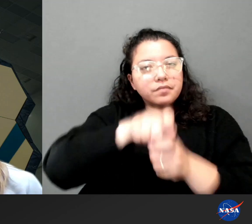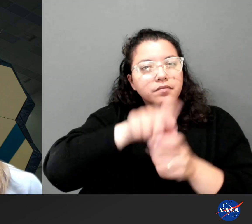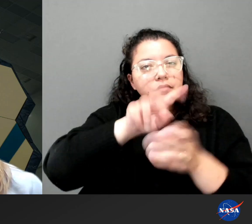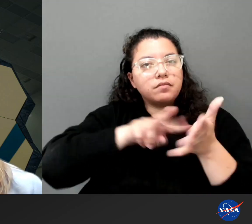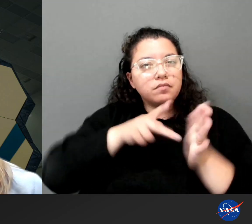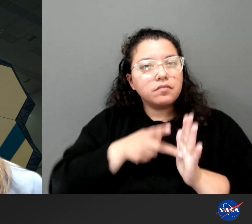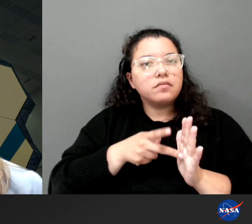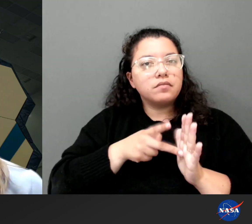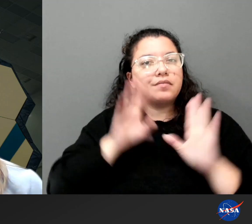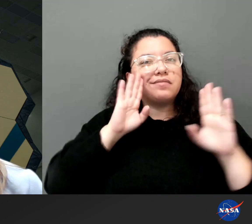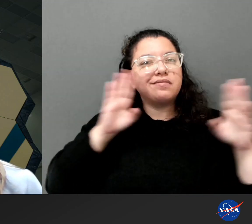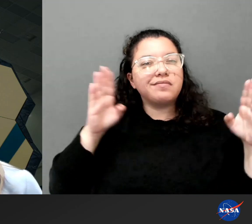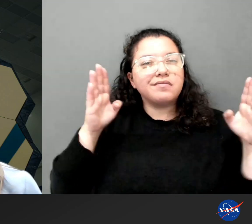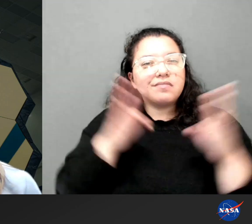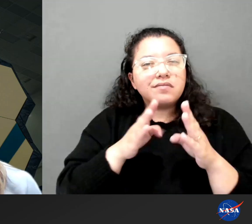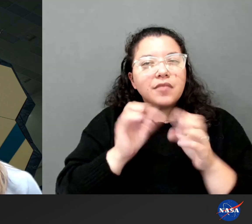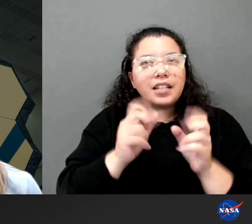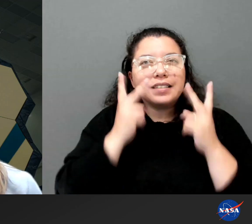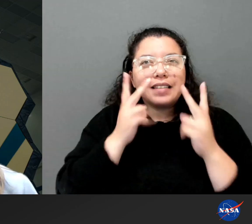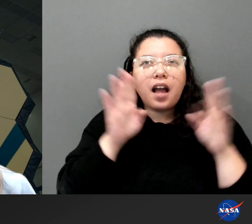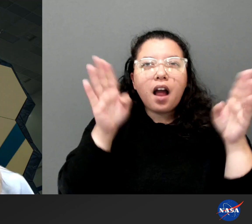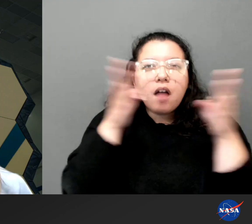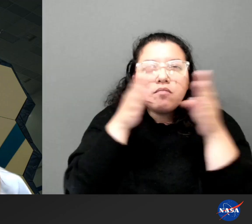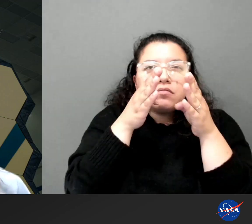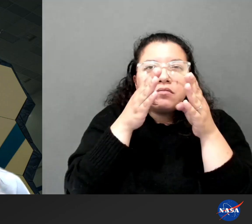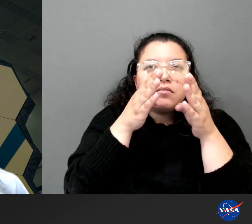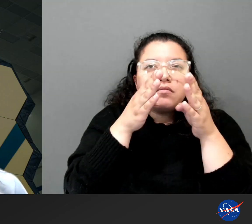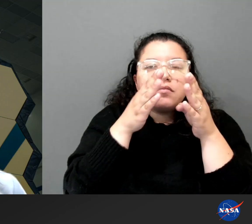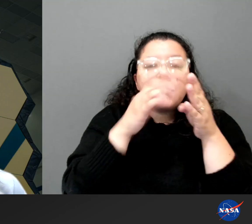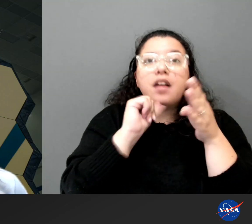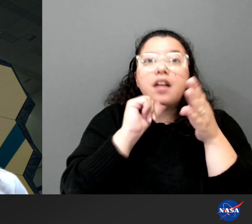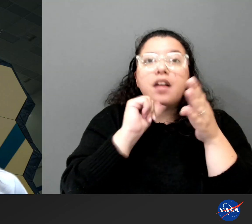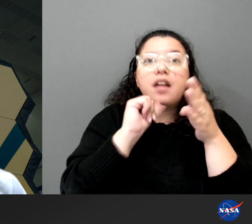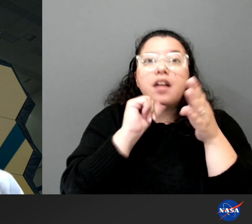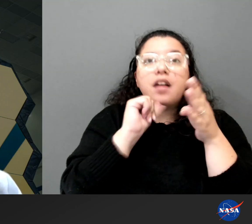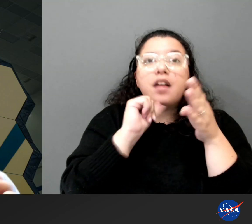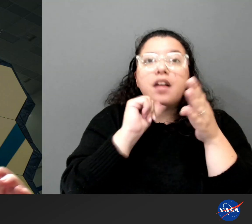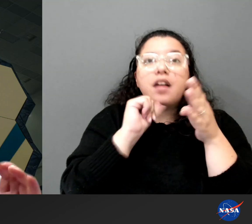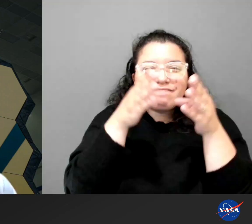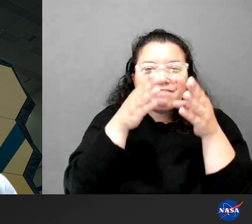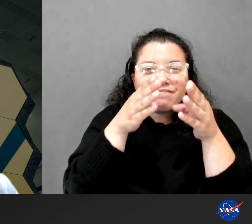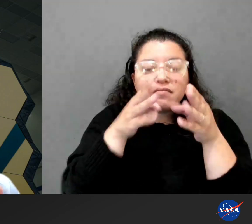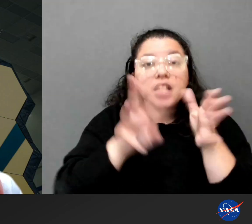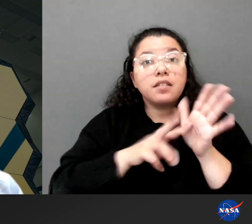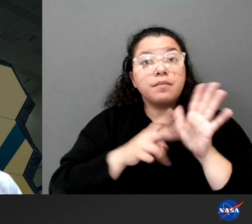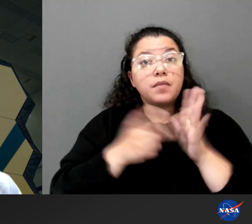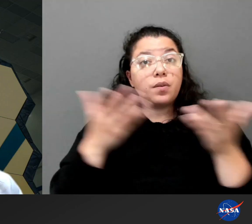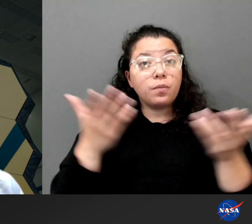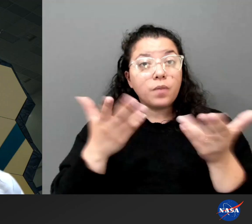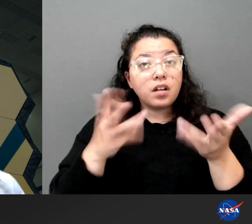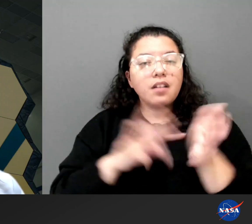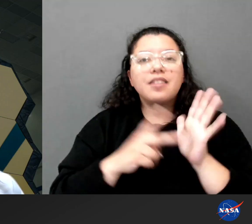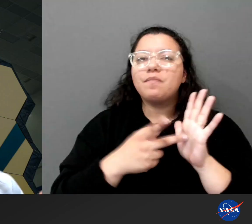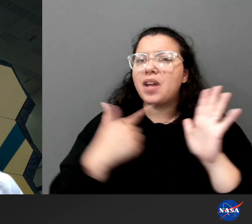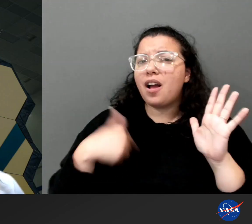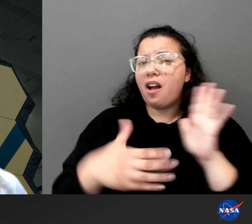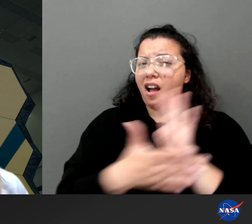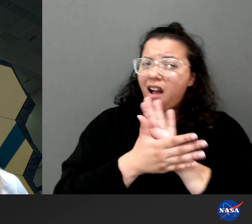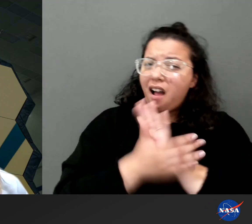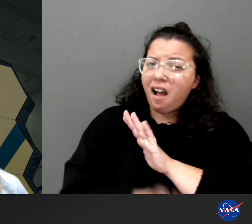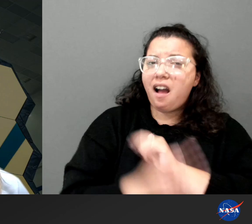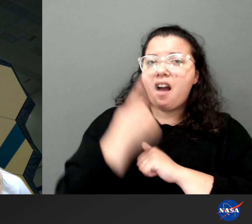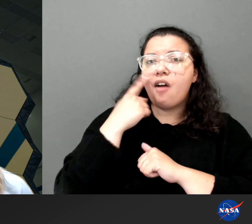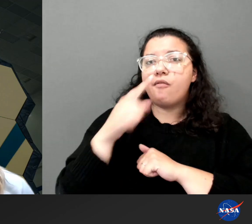it can actually see in any given moment of the sky. And so what that means is we do really, really well at honing in on one object